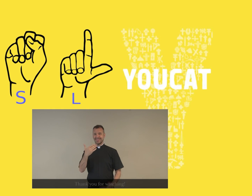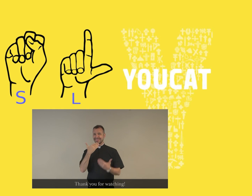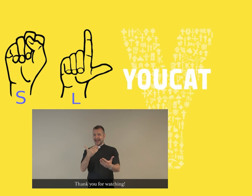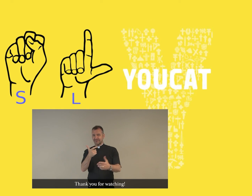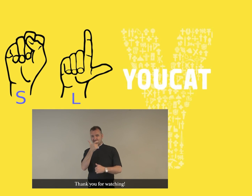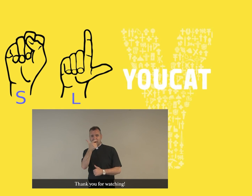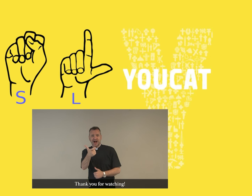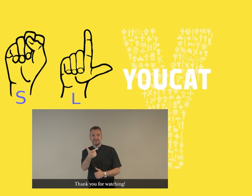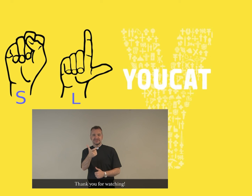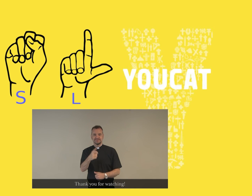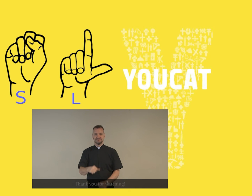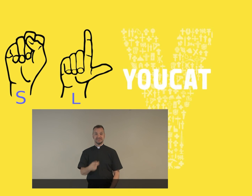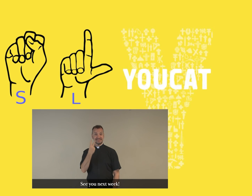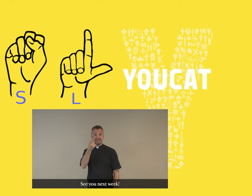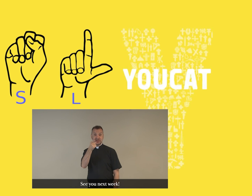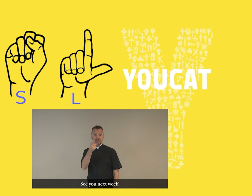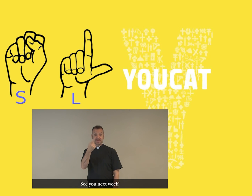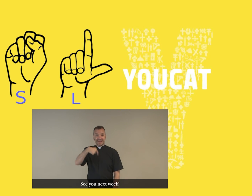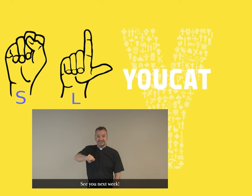Thank you for watching. See you next week.